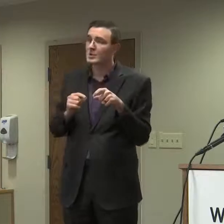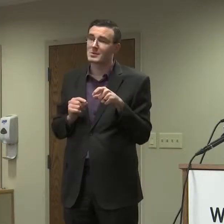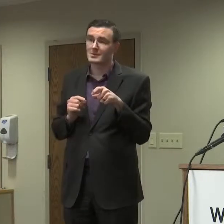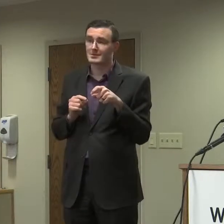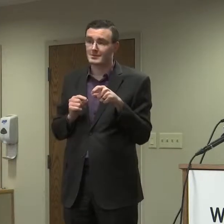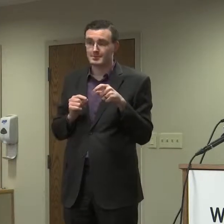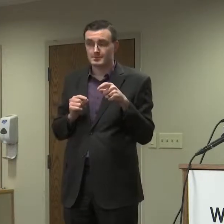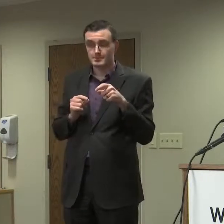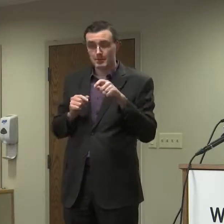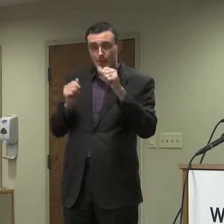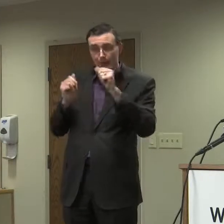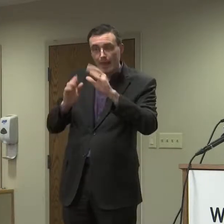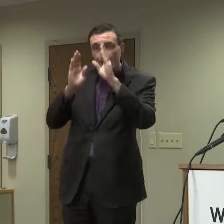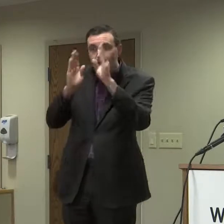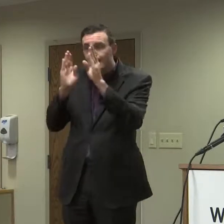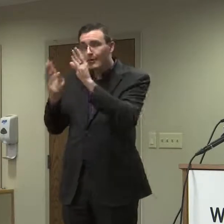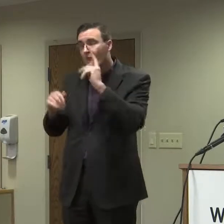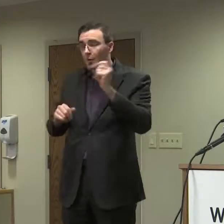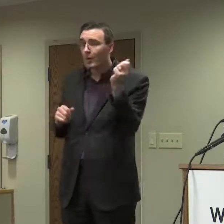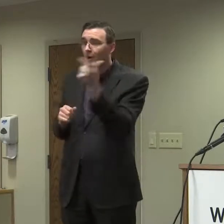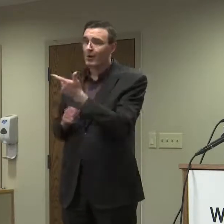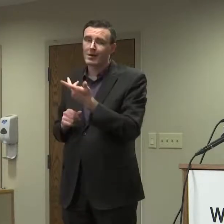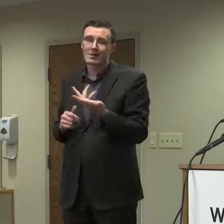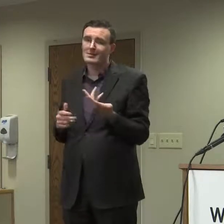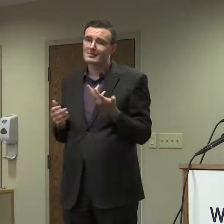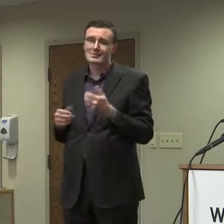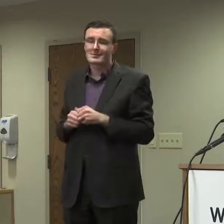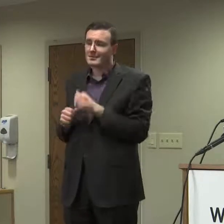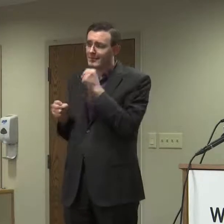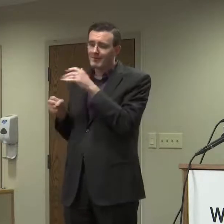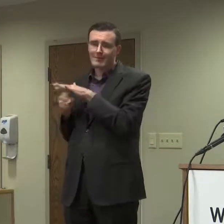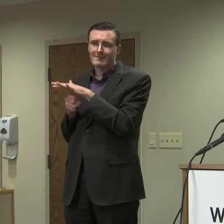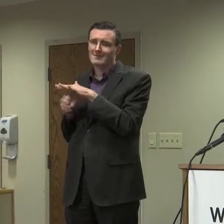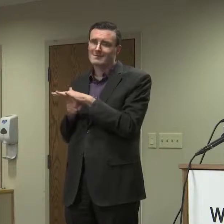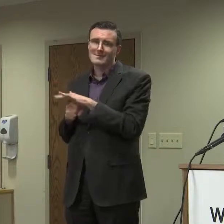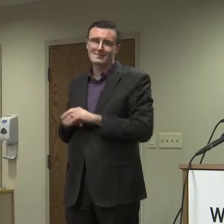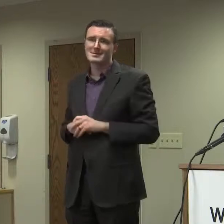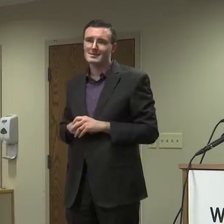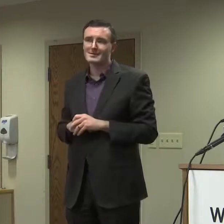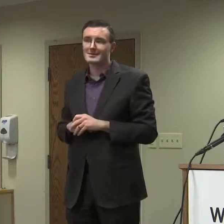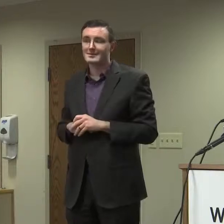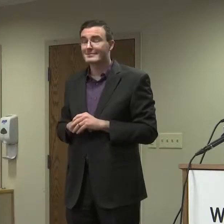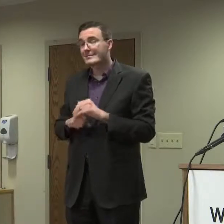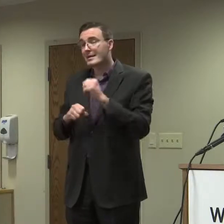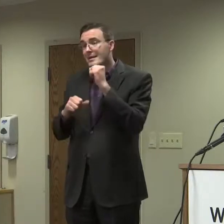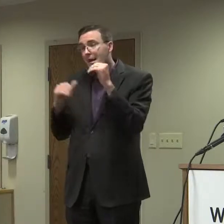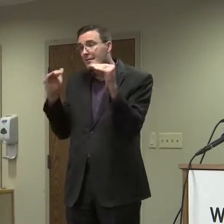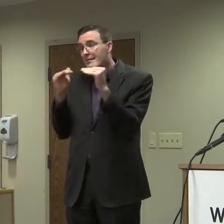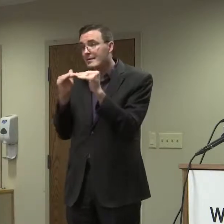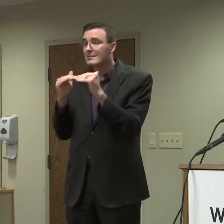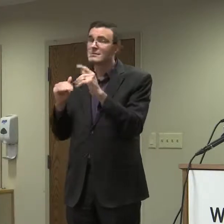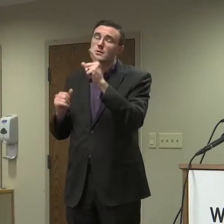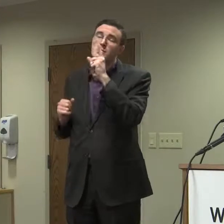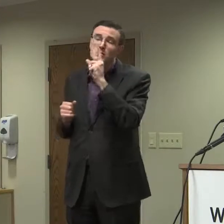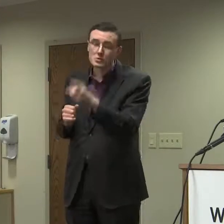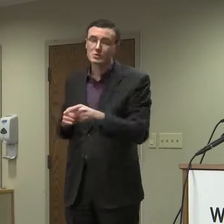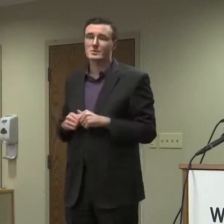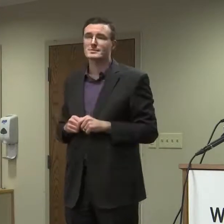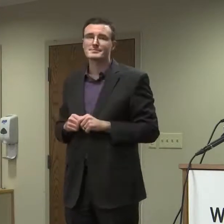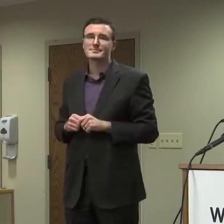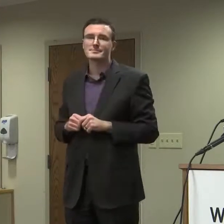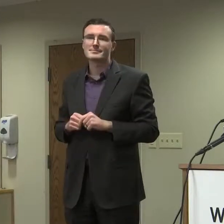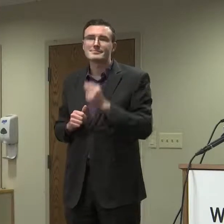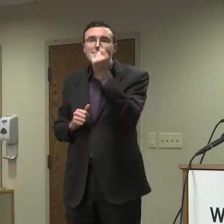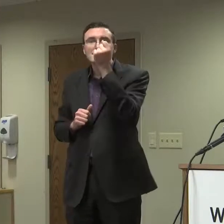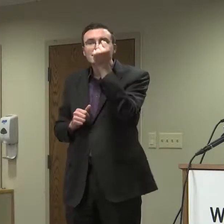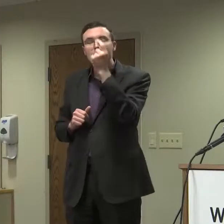While this pandemic is not fair, you can choose how you respond. And choose to respond with